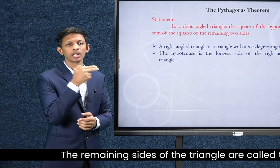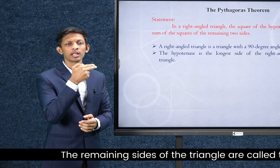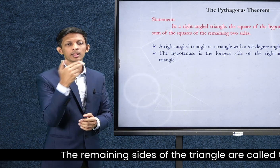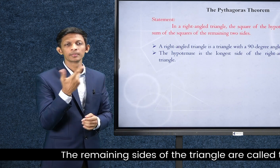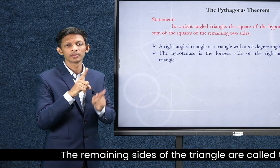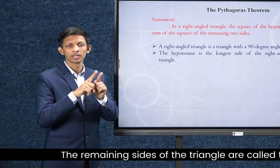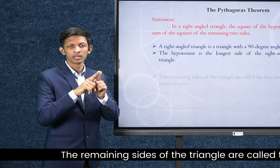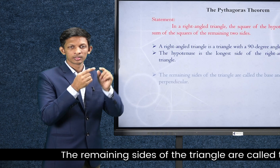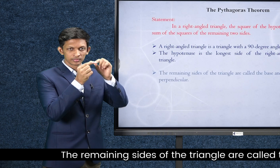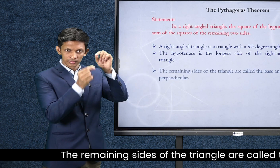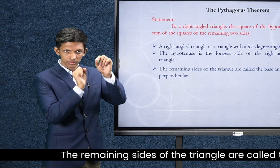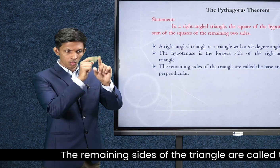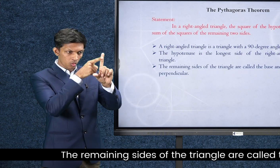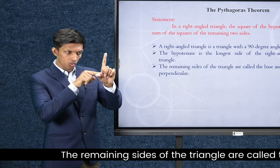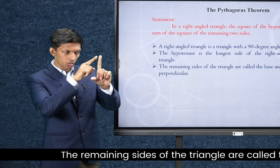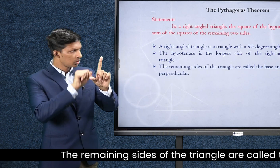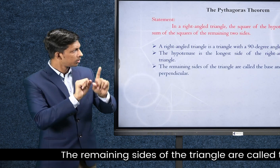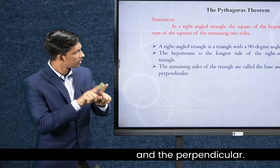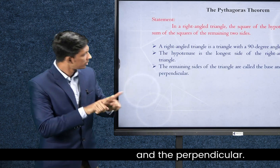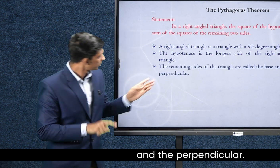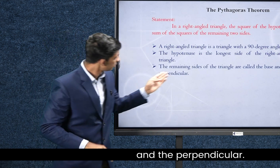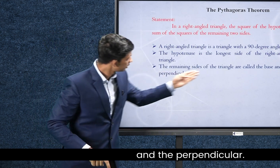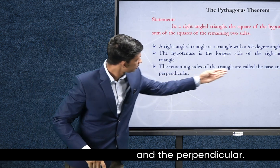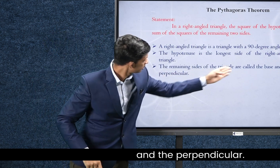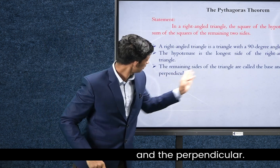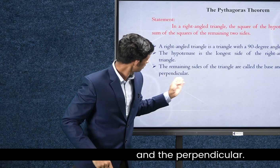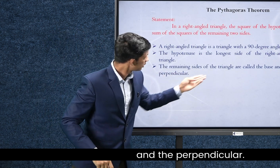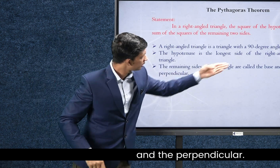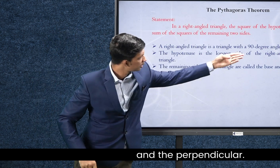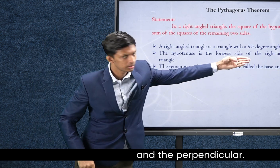The remaining sides of the triangle are called the base and the perpendicular.